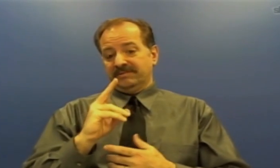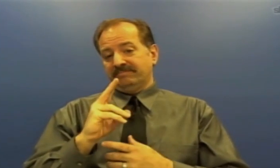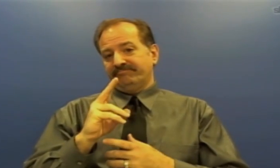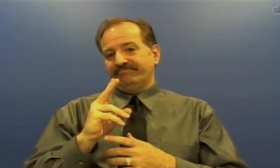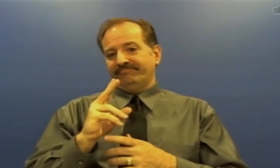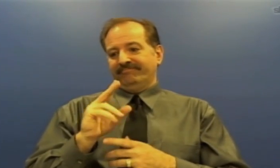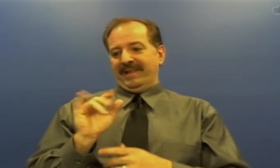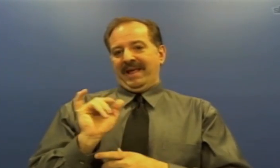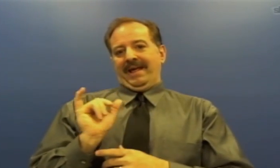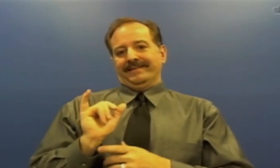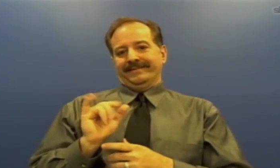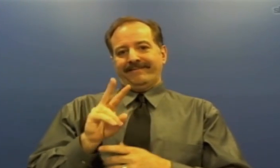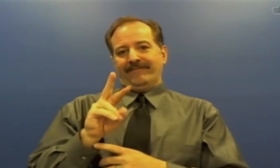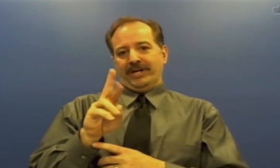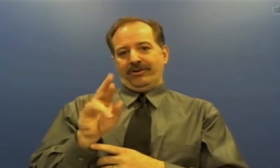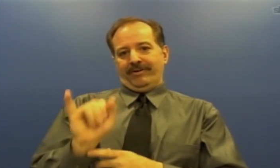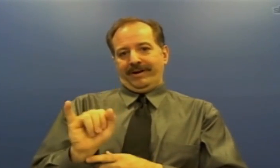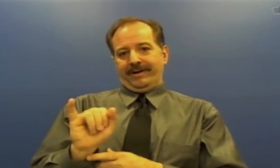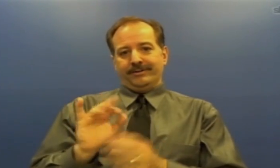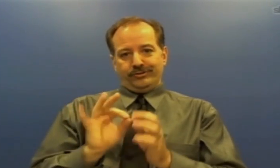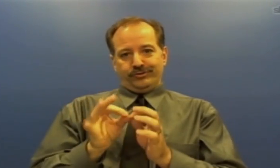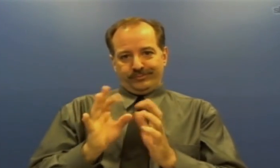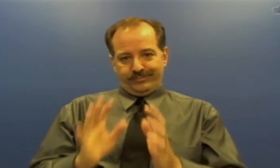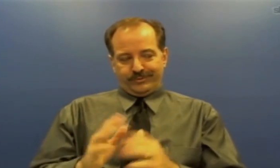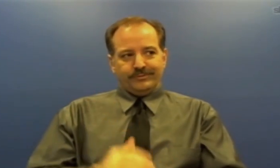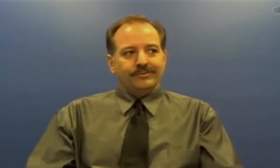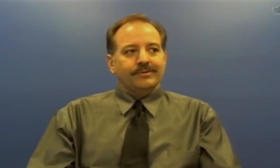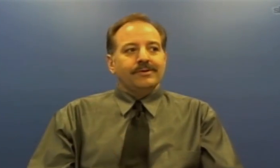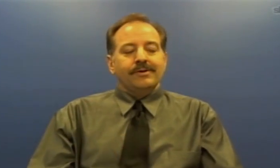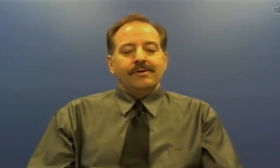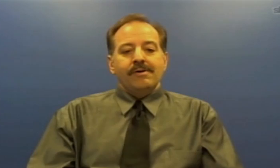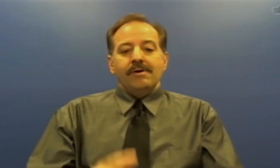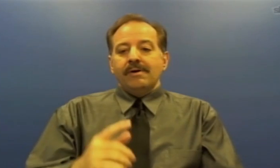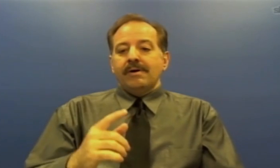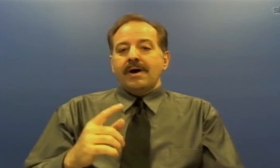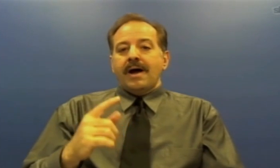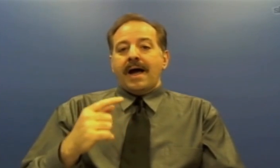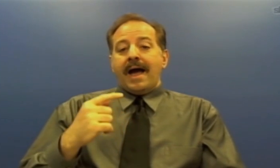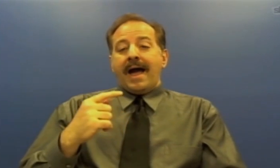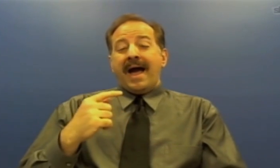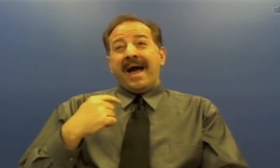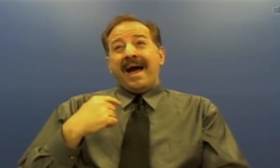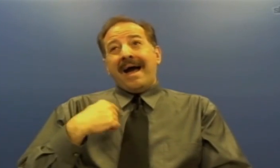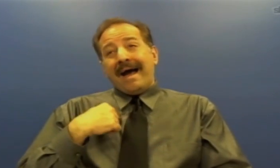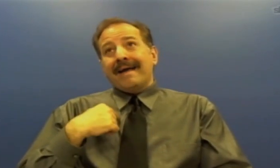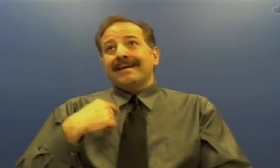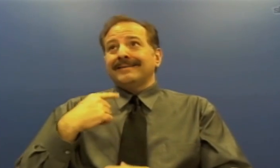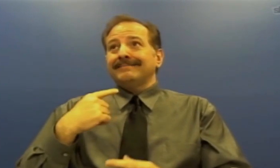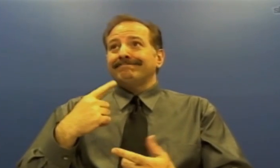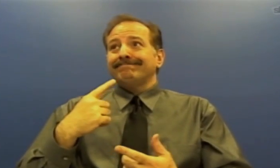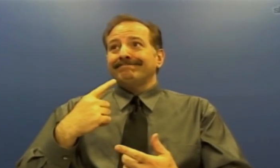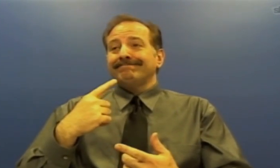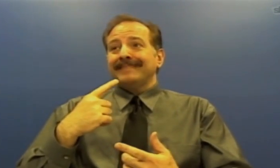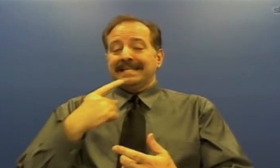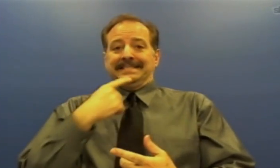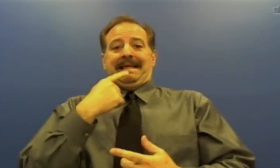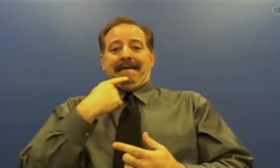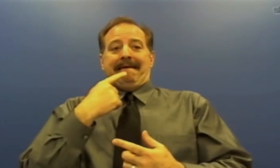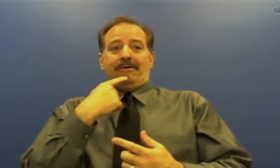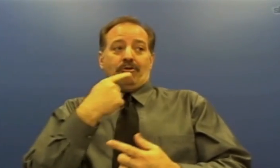and I'd like to share with you a little about my experience working as a VRI interpreter. I guess I